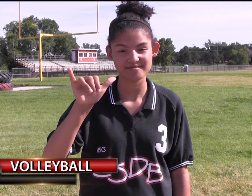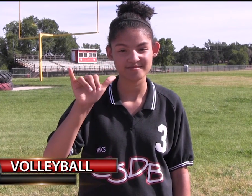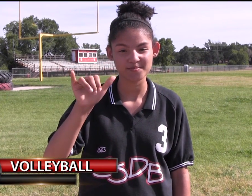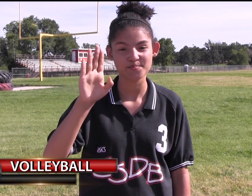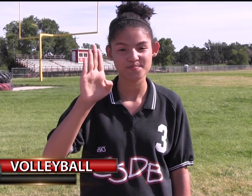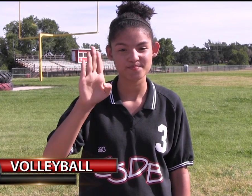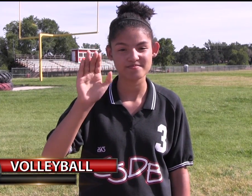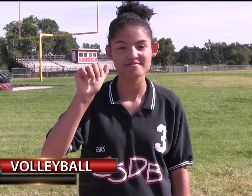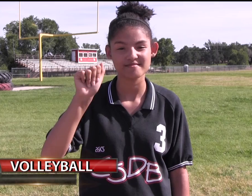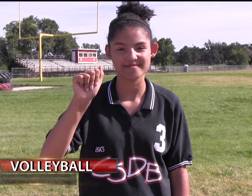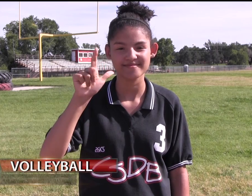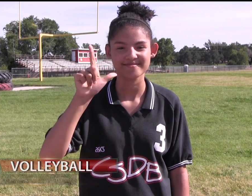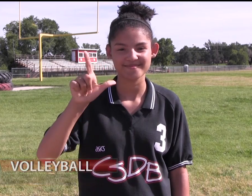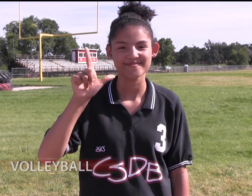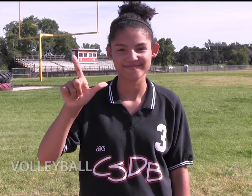Volleyball.